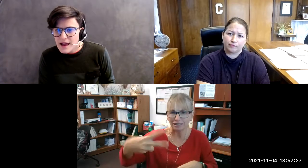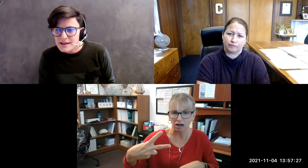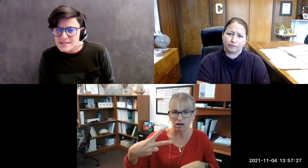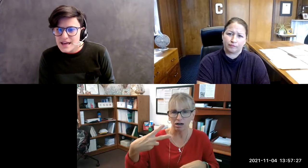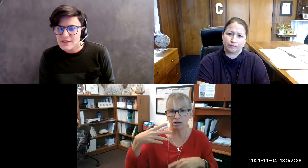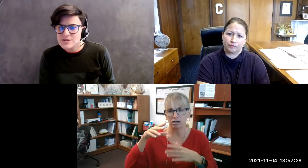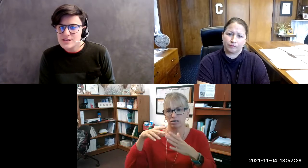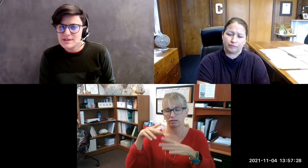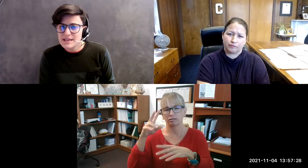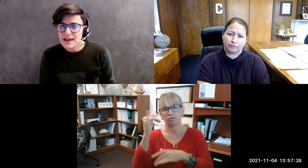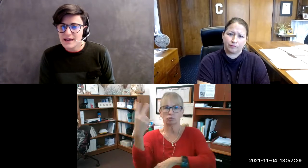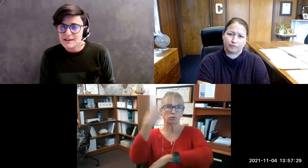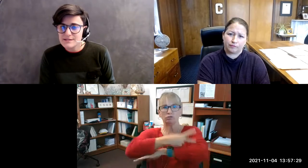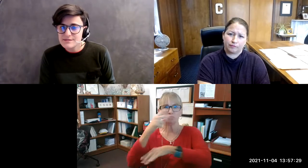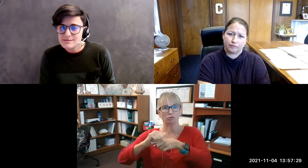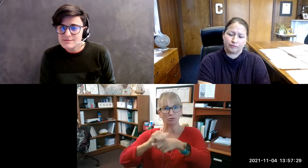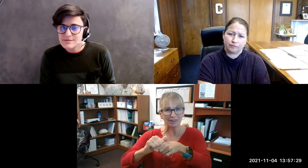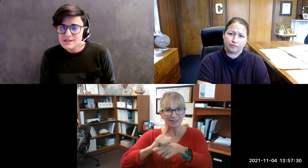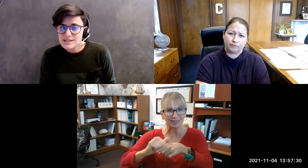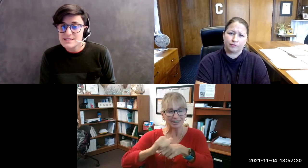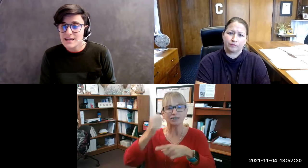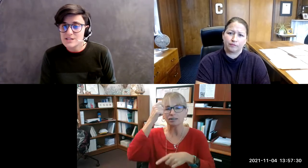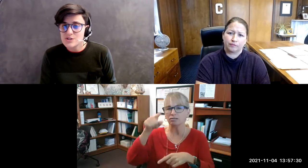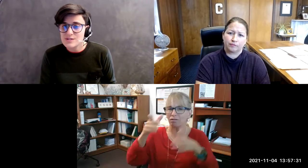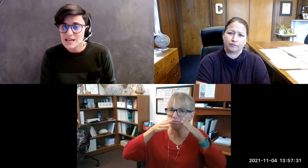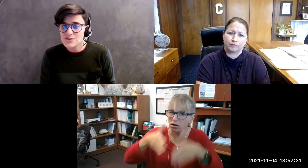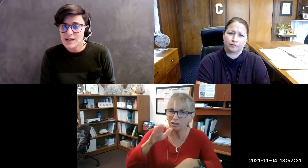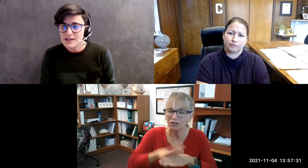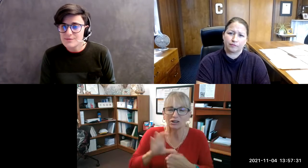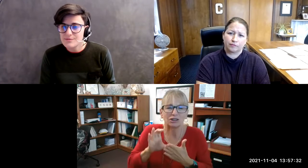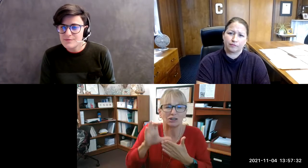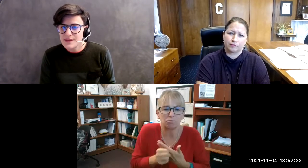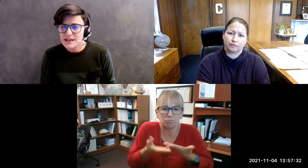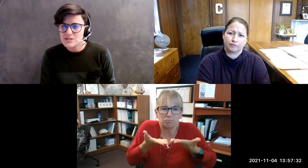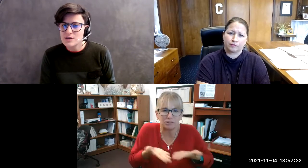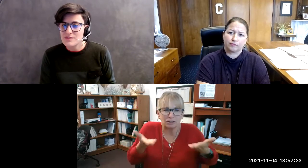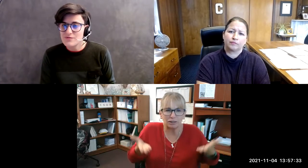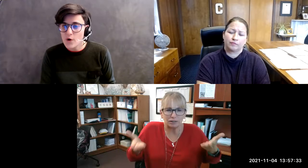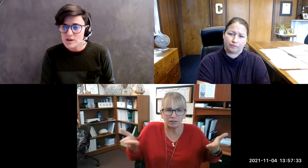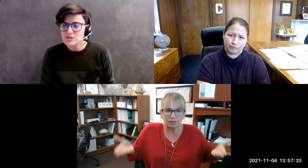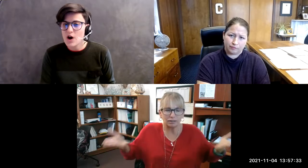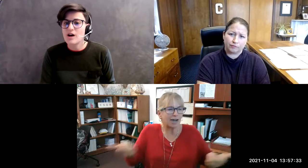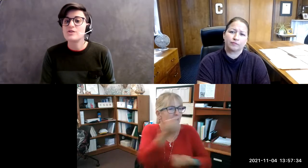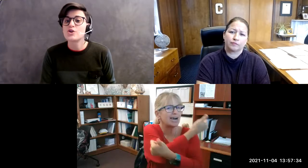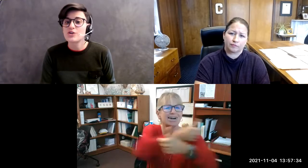And then there's going to be a second 2-day training, and it's going to be focused on